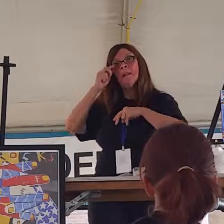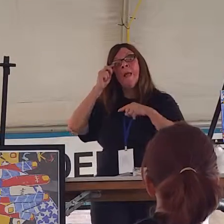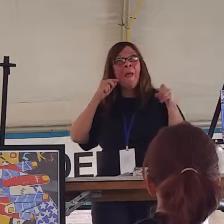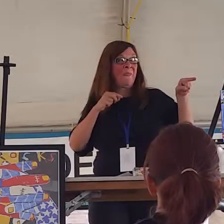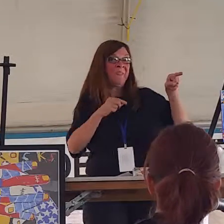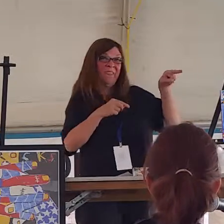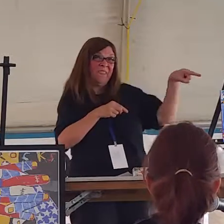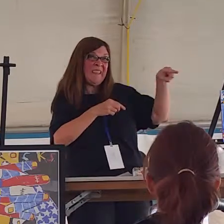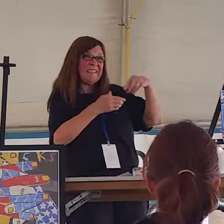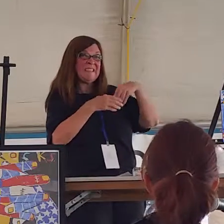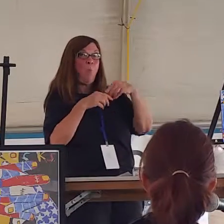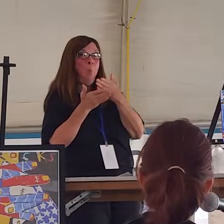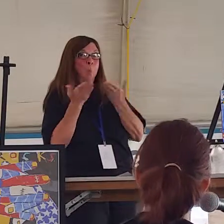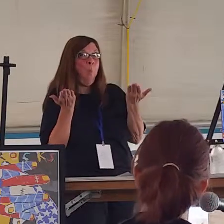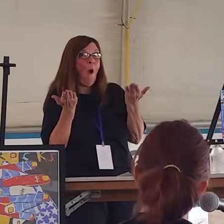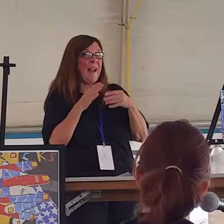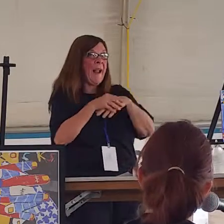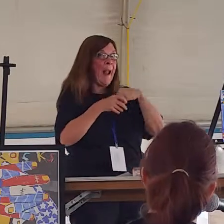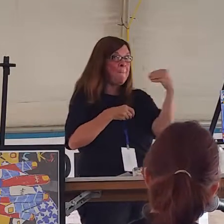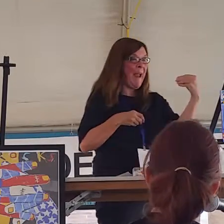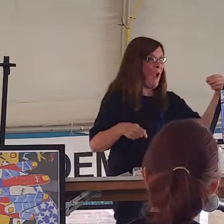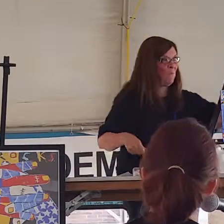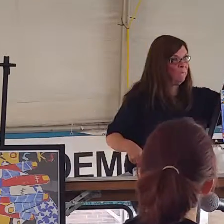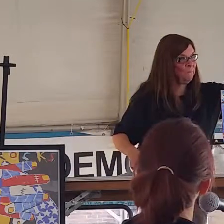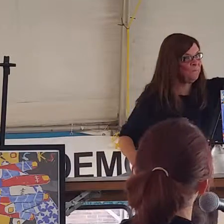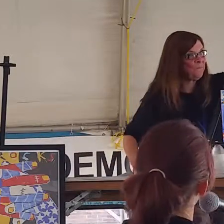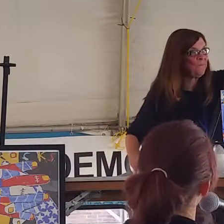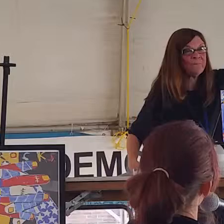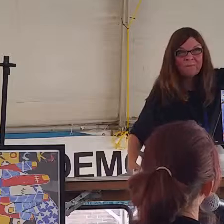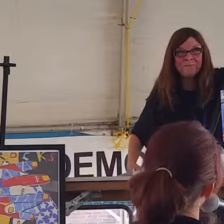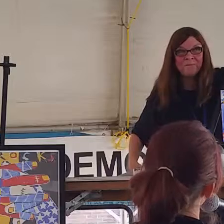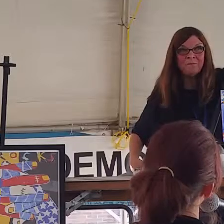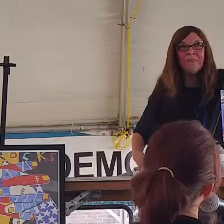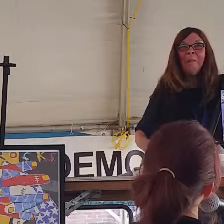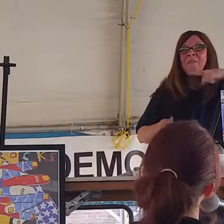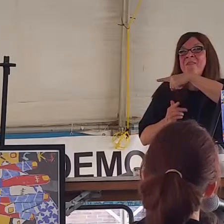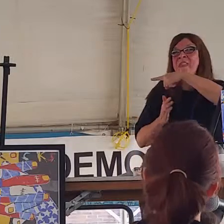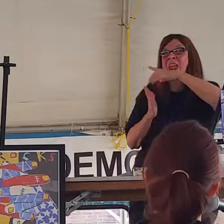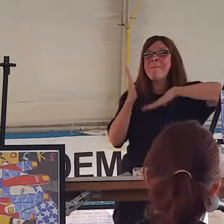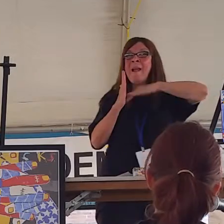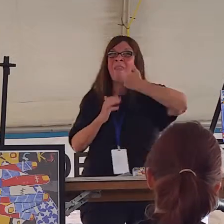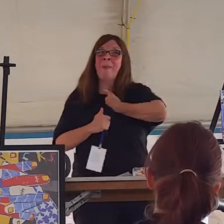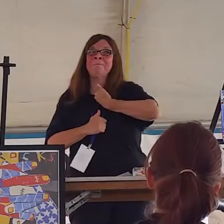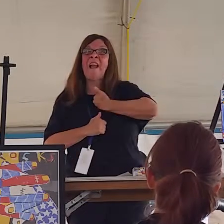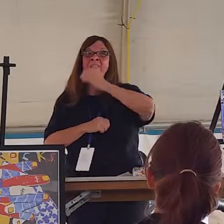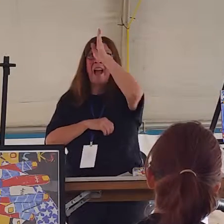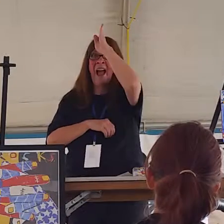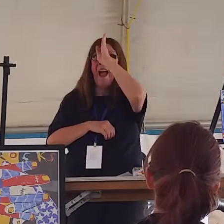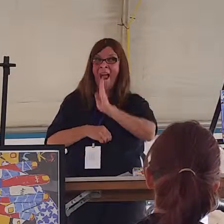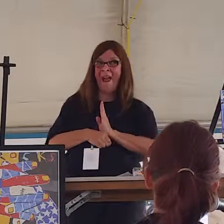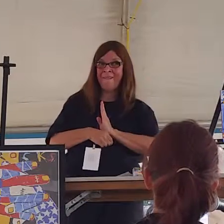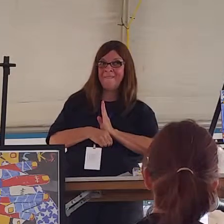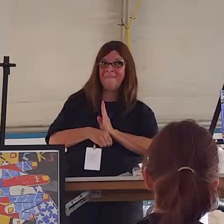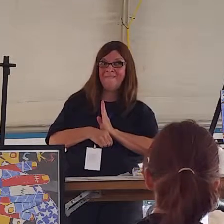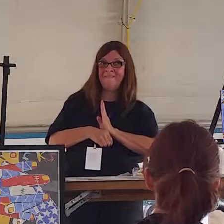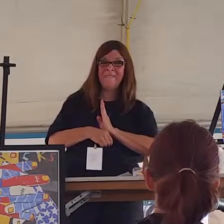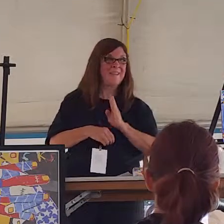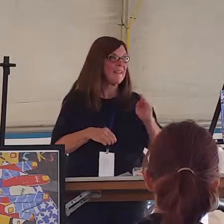both. Paint how you feel. And this is what they came up with. They had a dual identity. They painted themselves